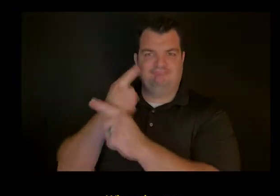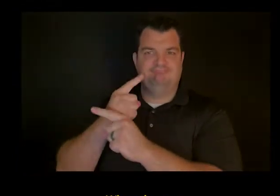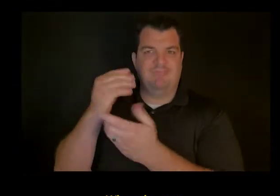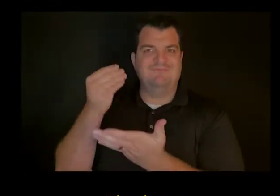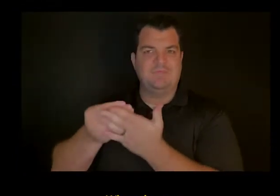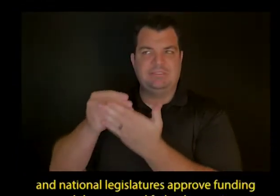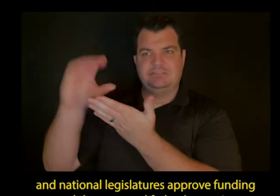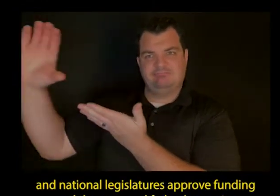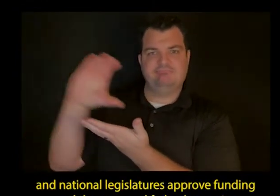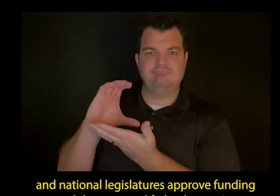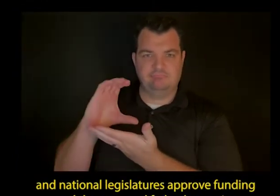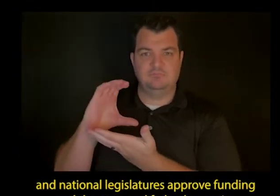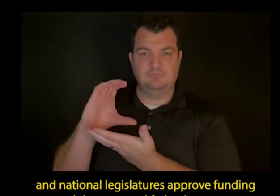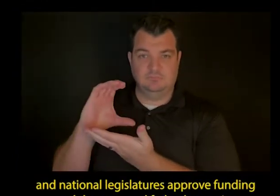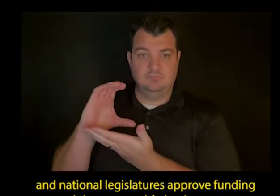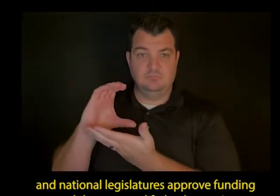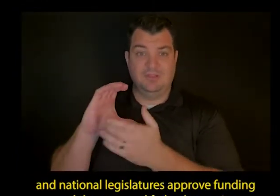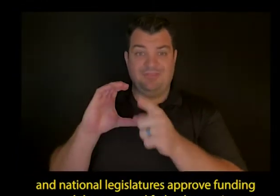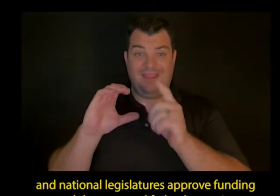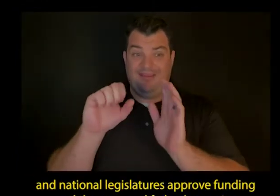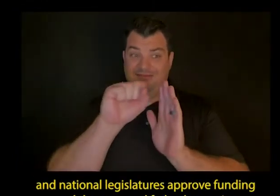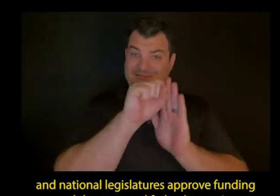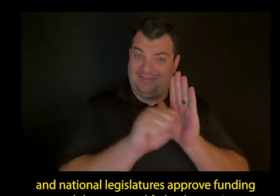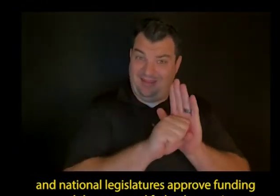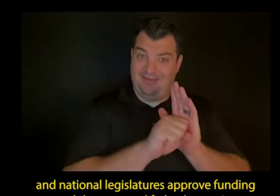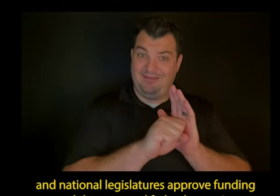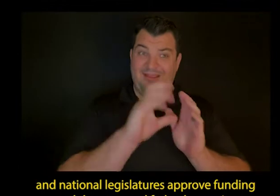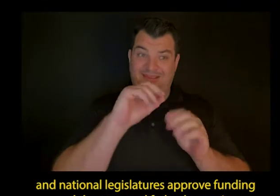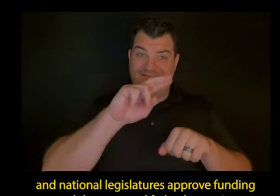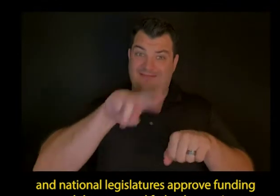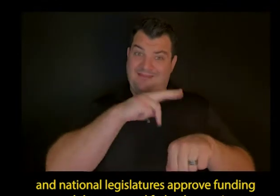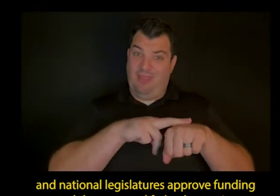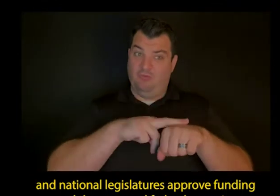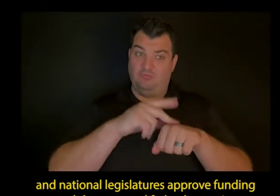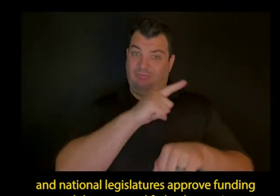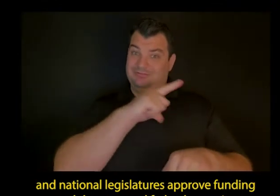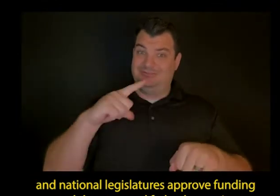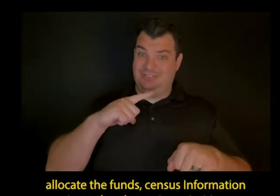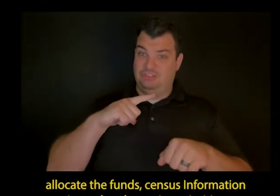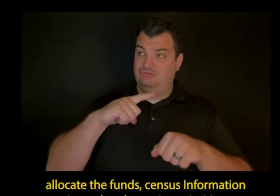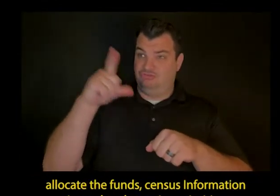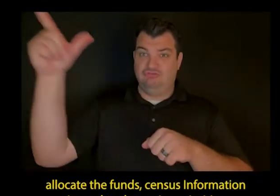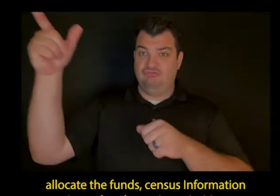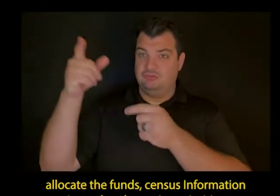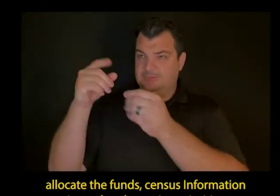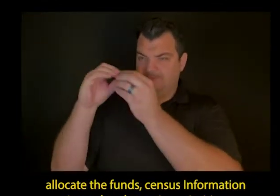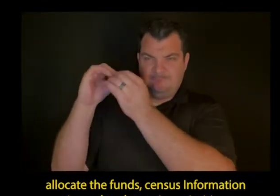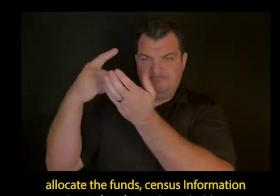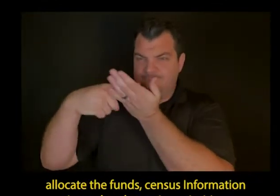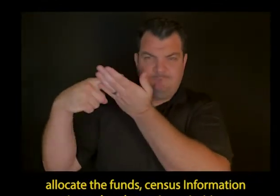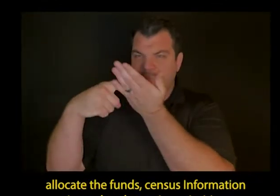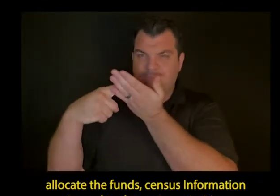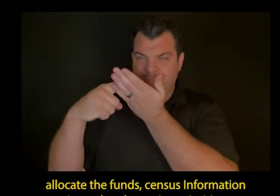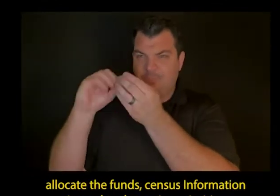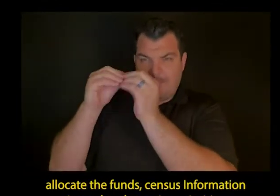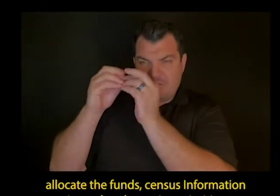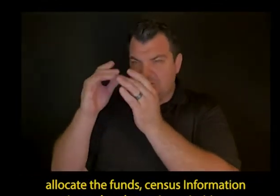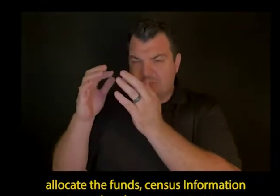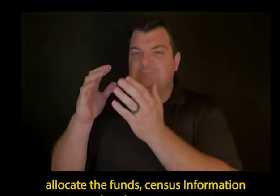When the state and national legislatures approve funding and the state and federal agencies allocate the funds, census information is